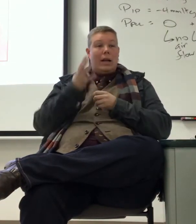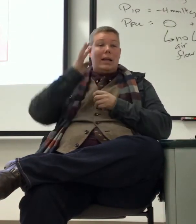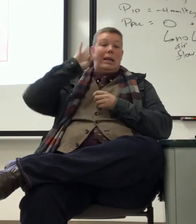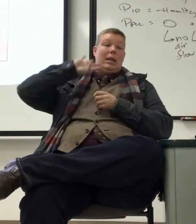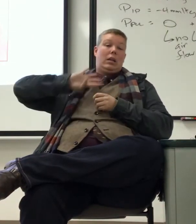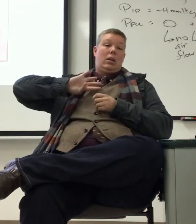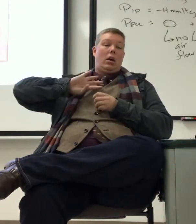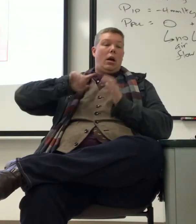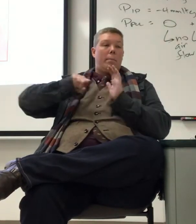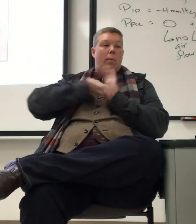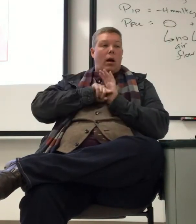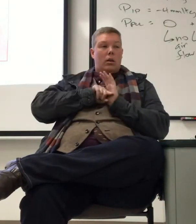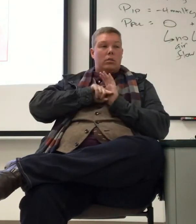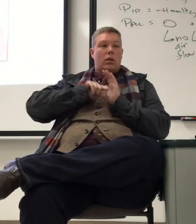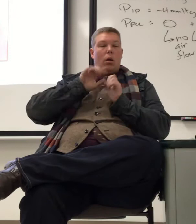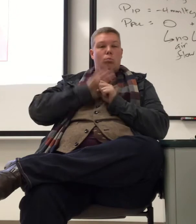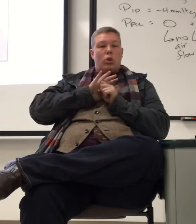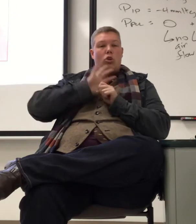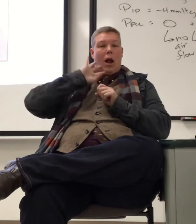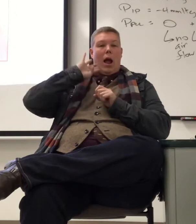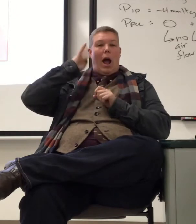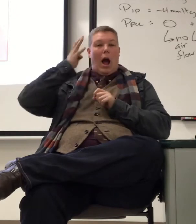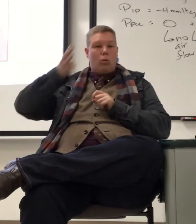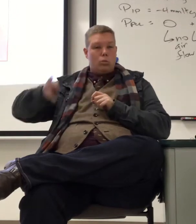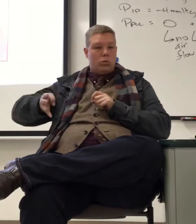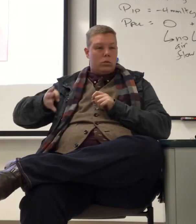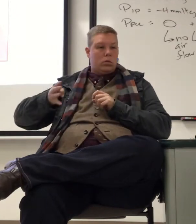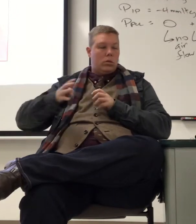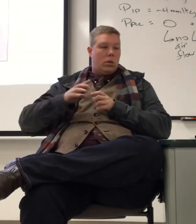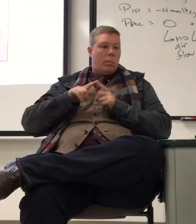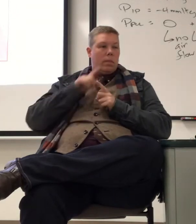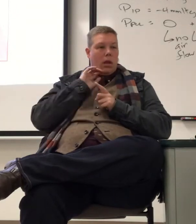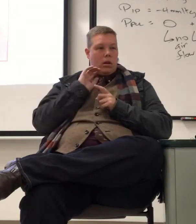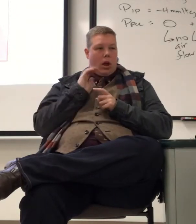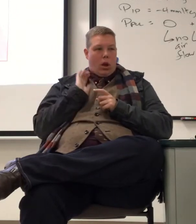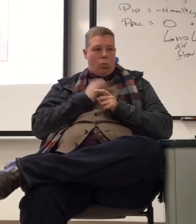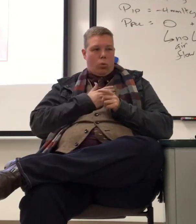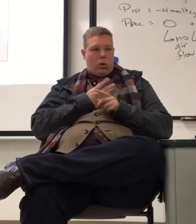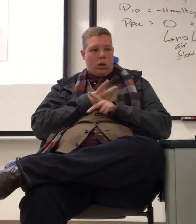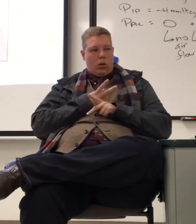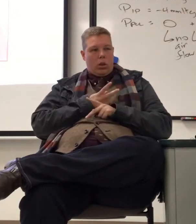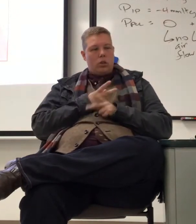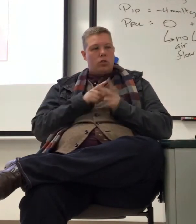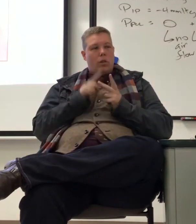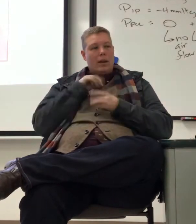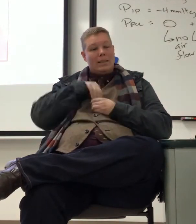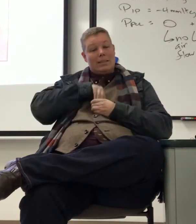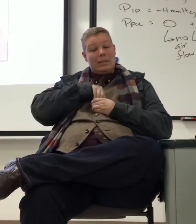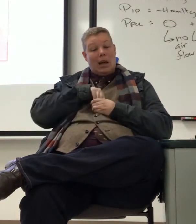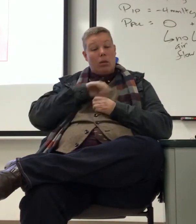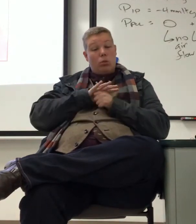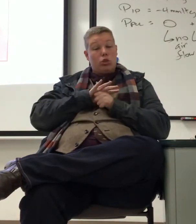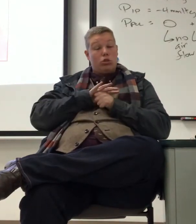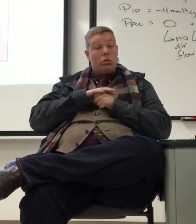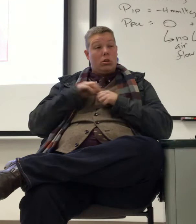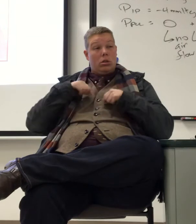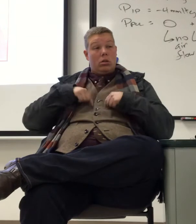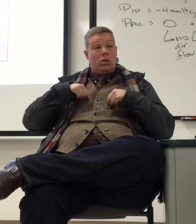pressure out. However, by our convention, the inside pressure is the pressure inside